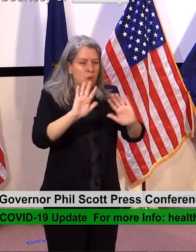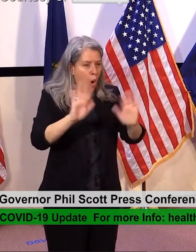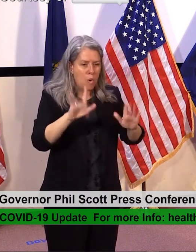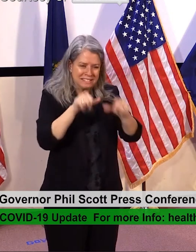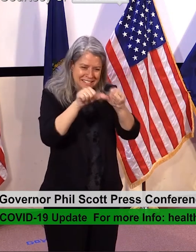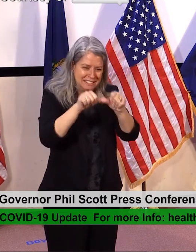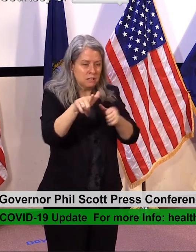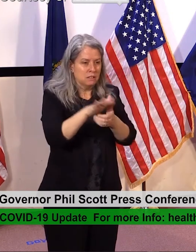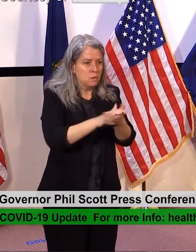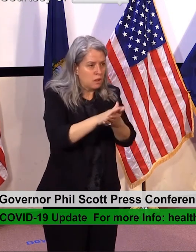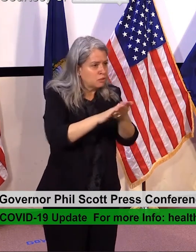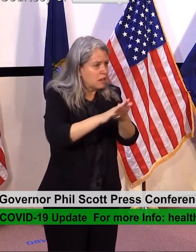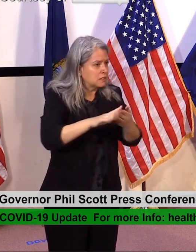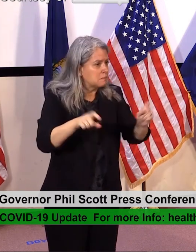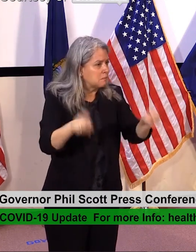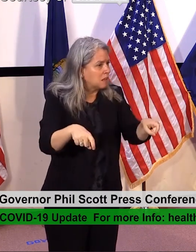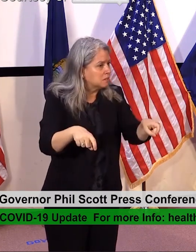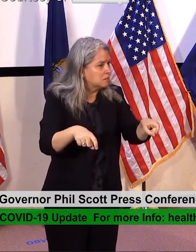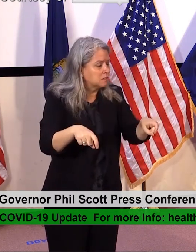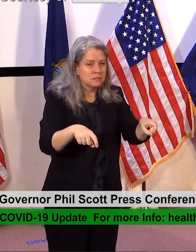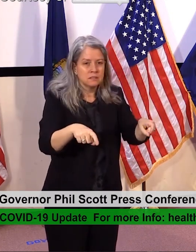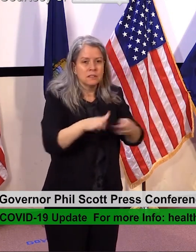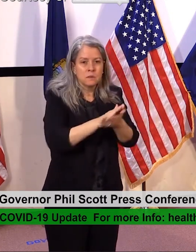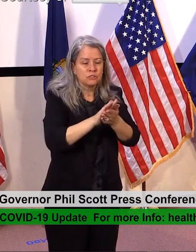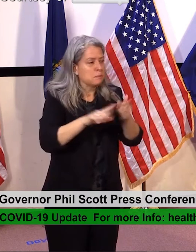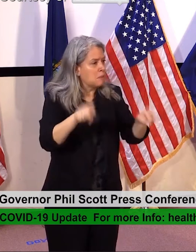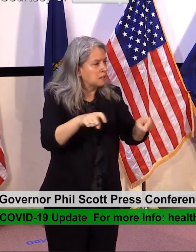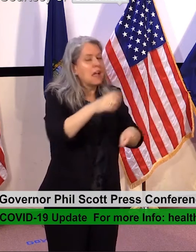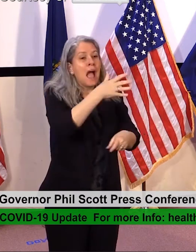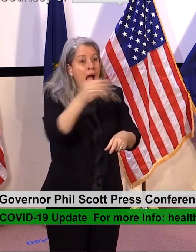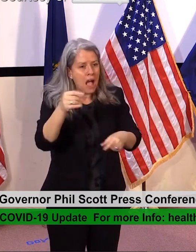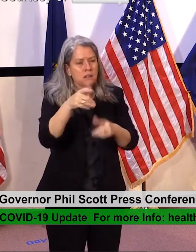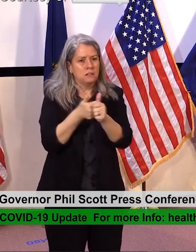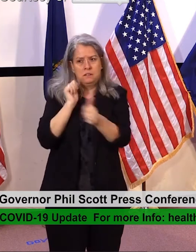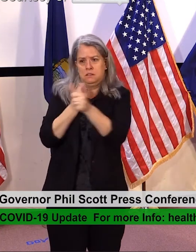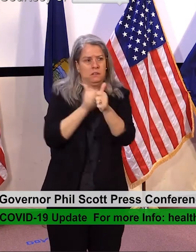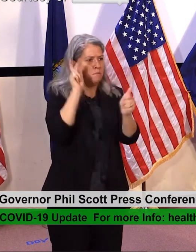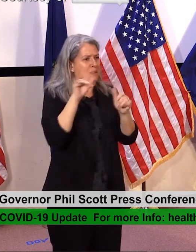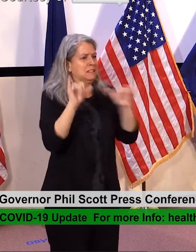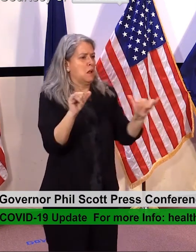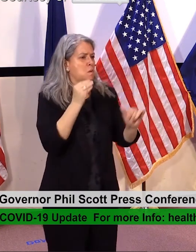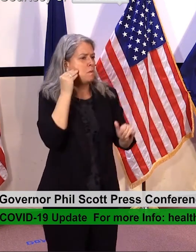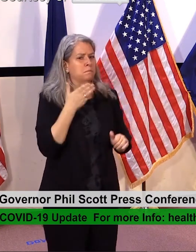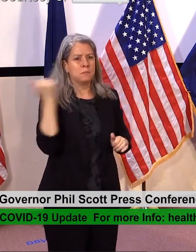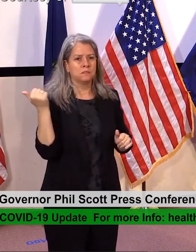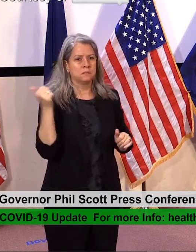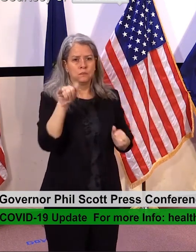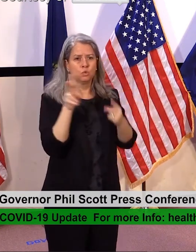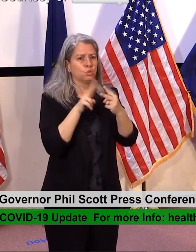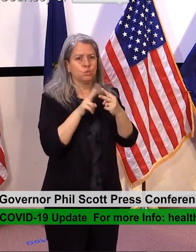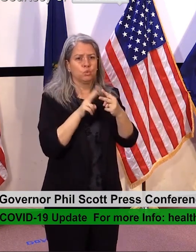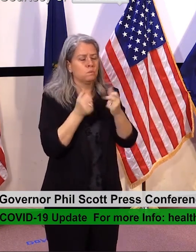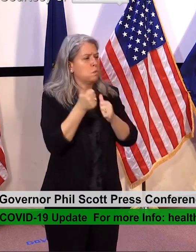washing your hands continue to be the most effective tools we have to reduce the spread and make sure we don't overwhelm